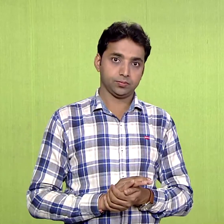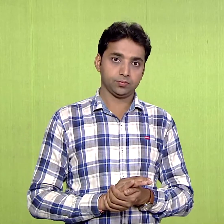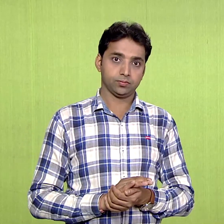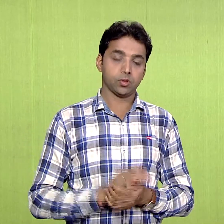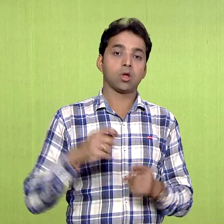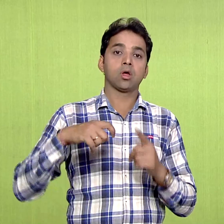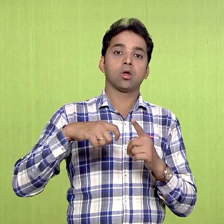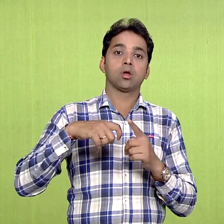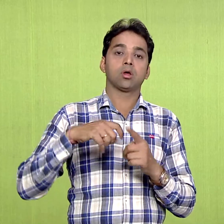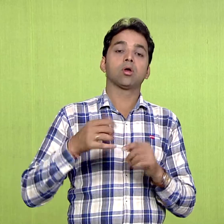Hoysalas